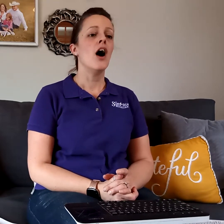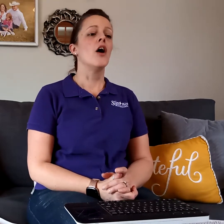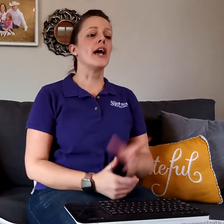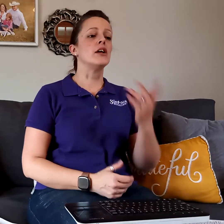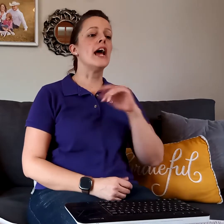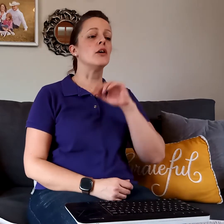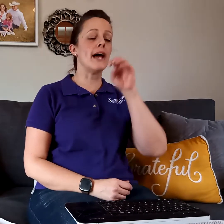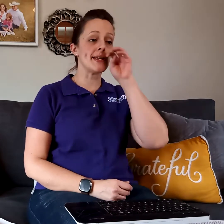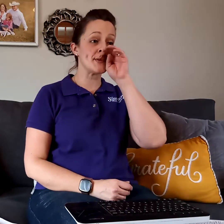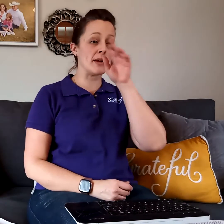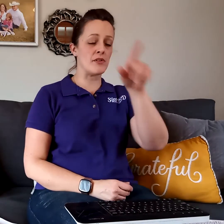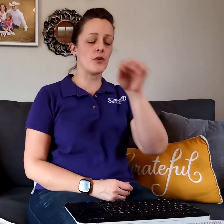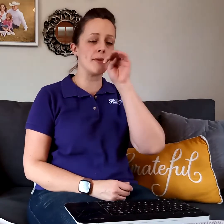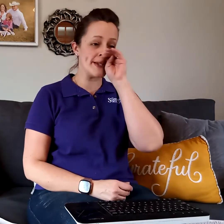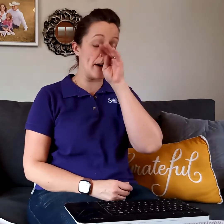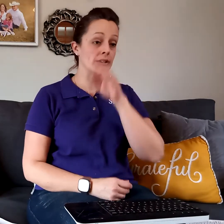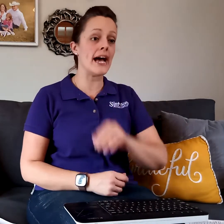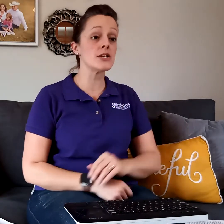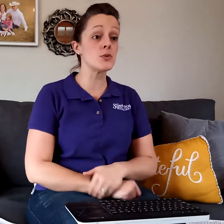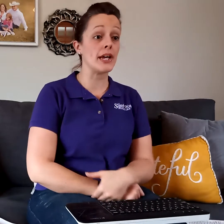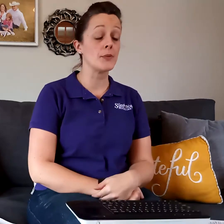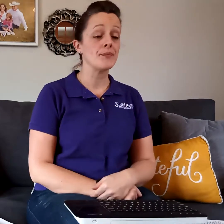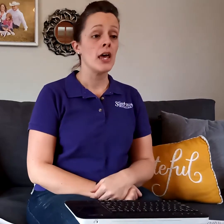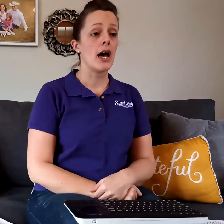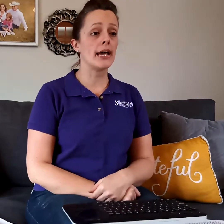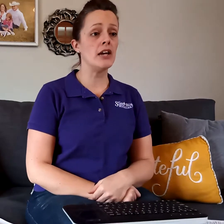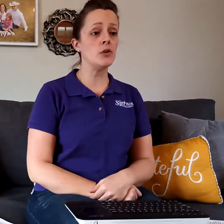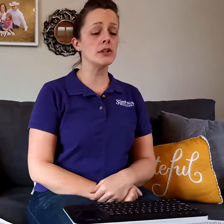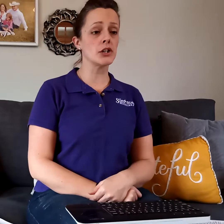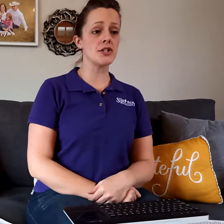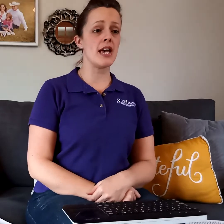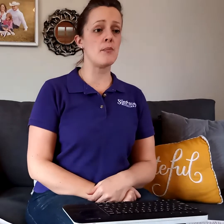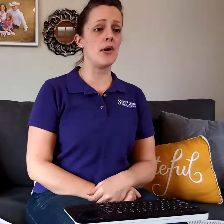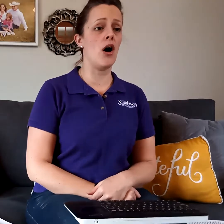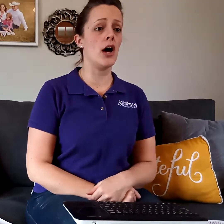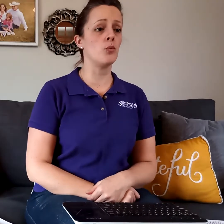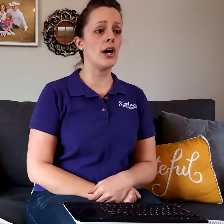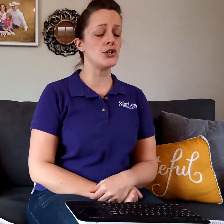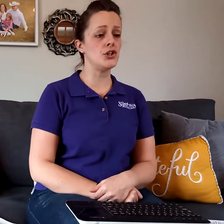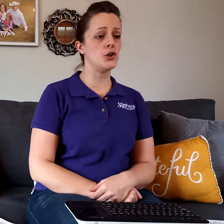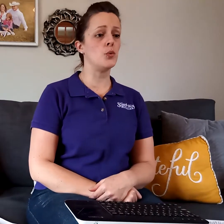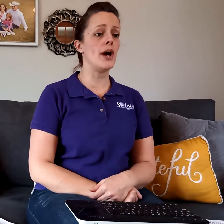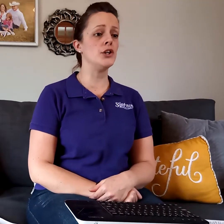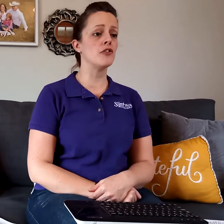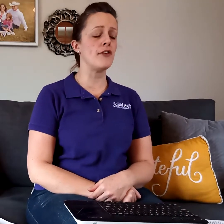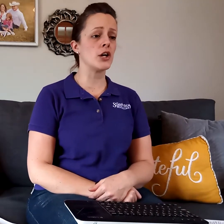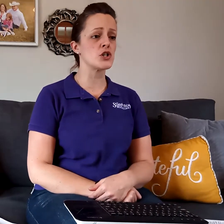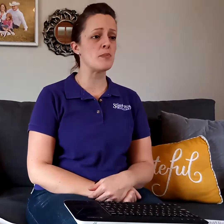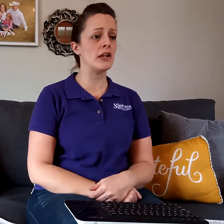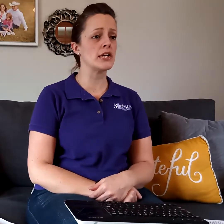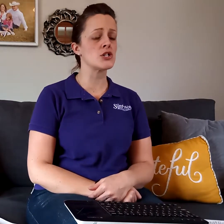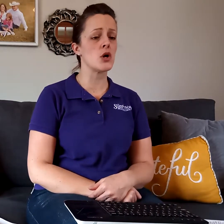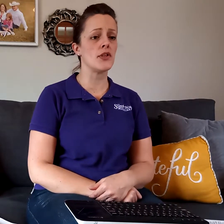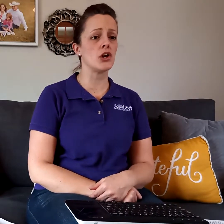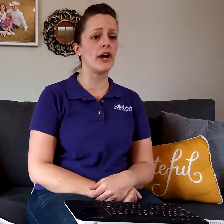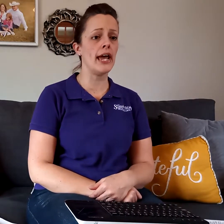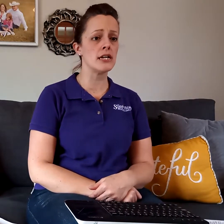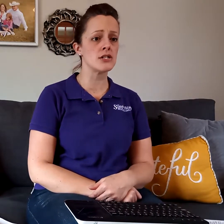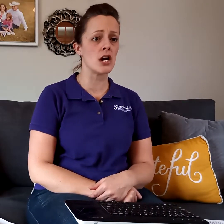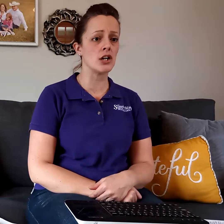Okay, now last week, I gave you a little tip on what to do when you're finger spelling so that your hands aren't going